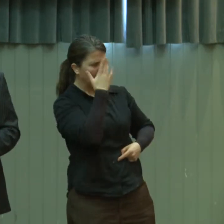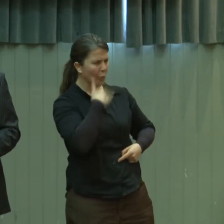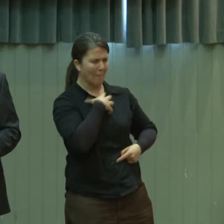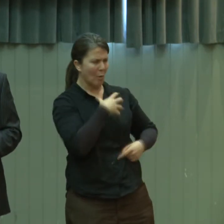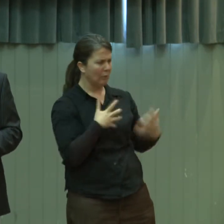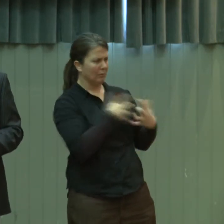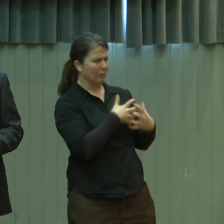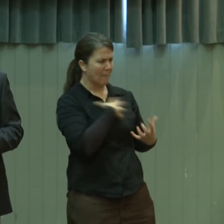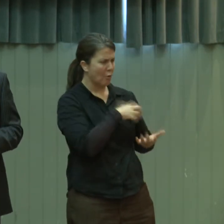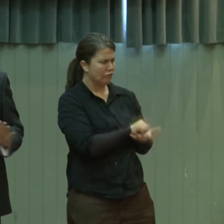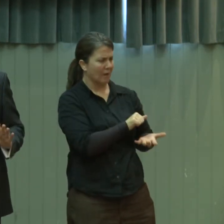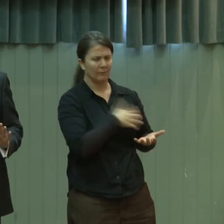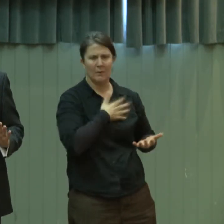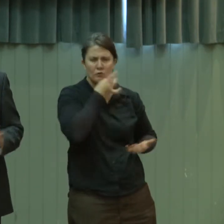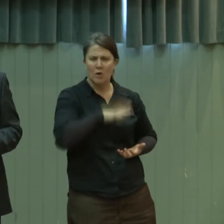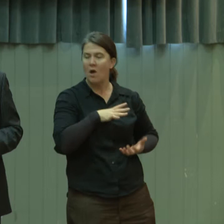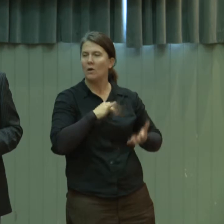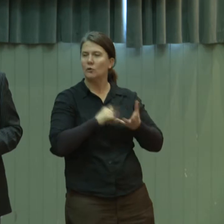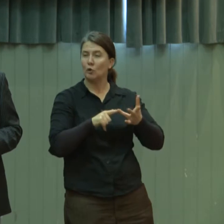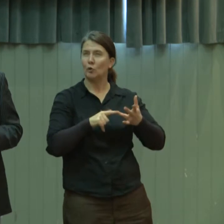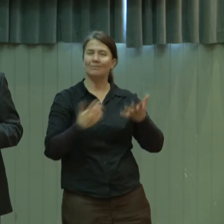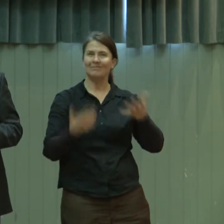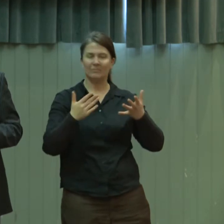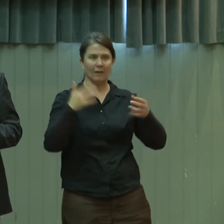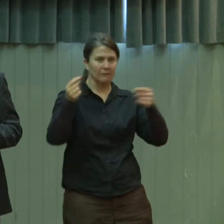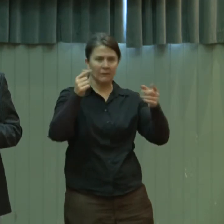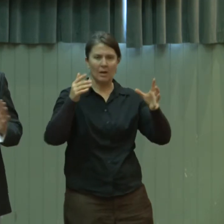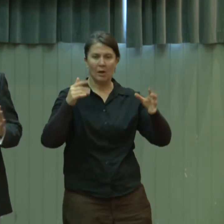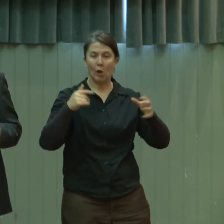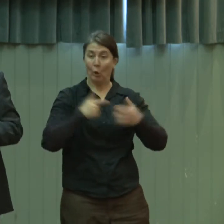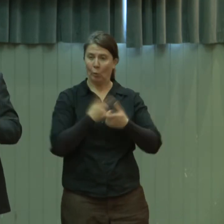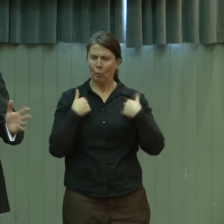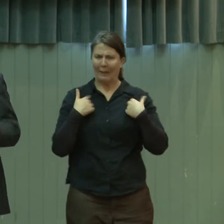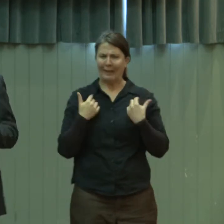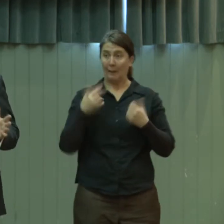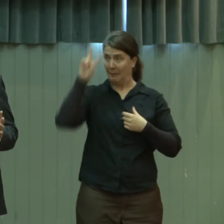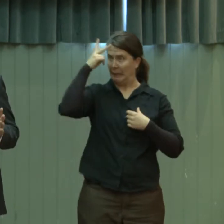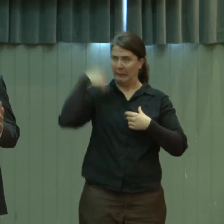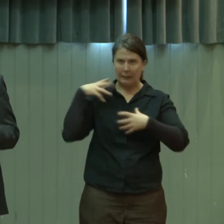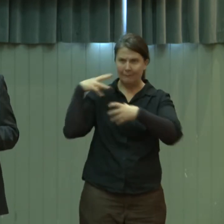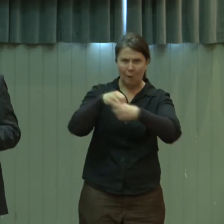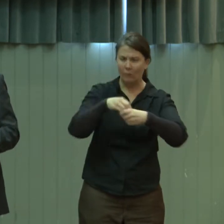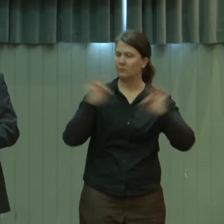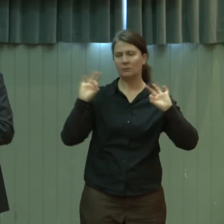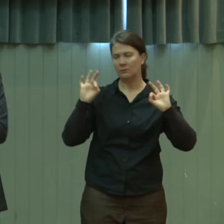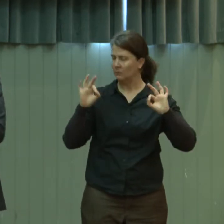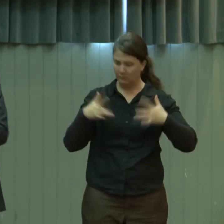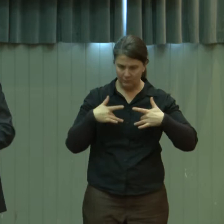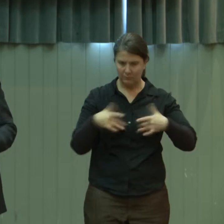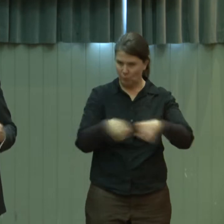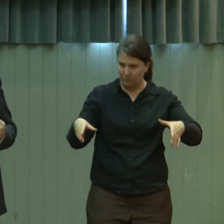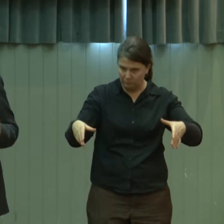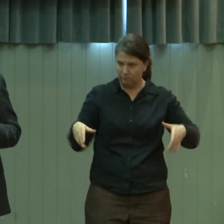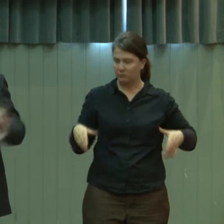We would usually, we don't get involved politically, and we don't have a particular axe to grind one way or another. We don't take a political